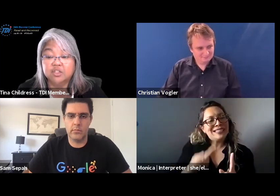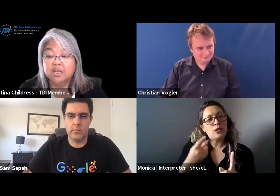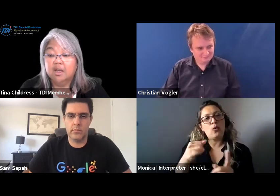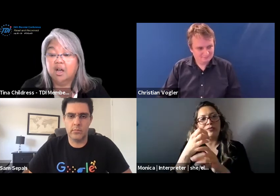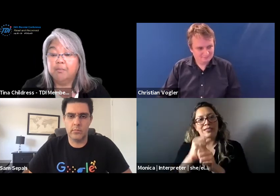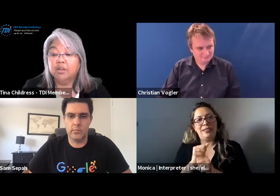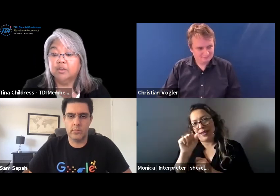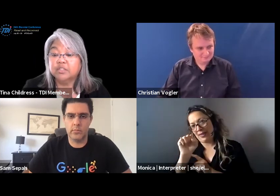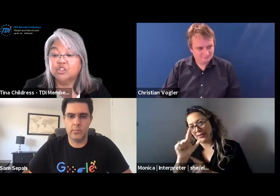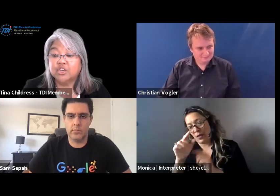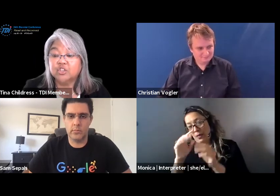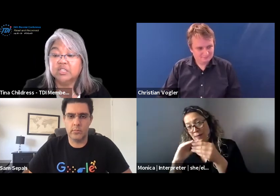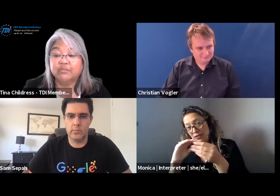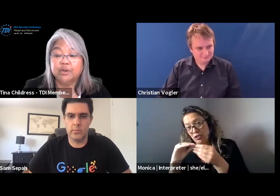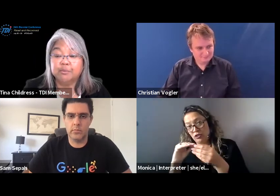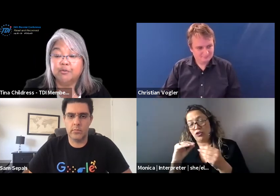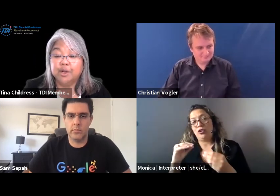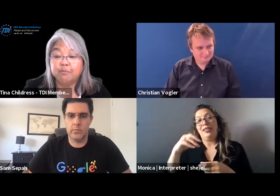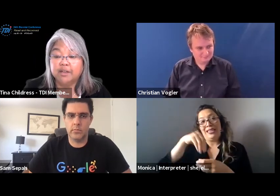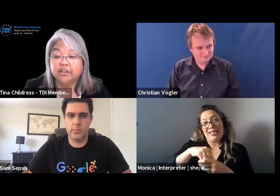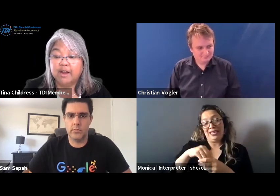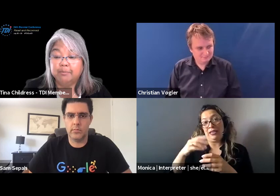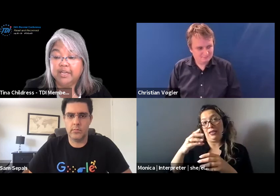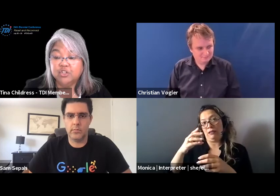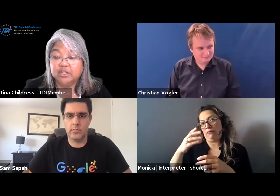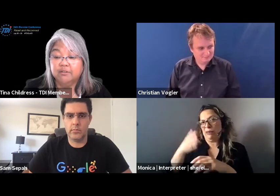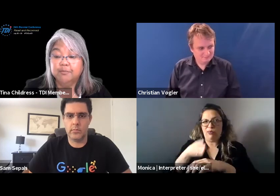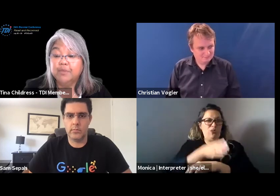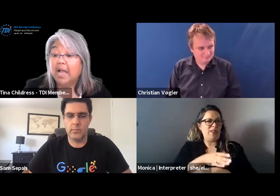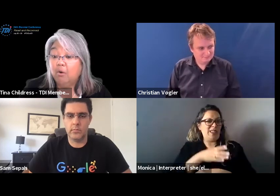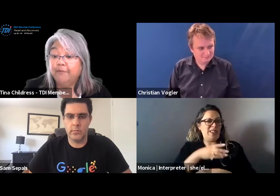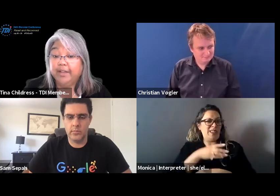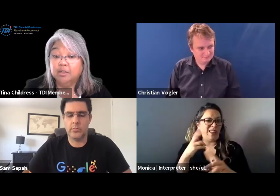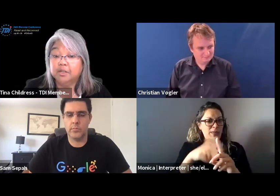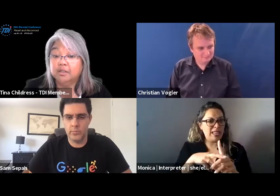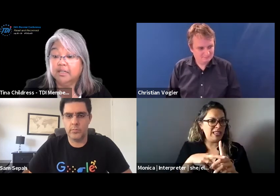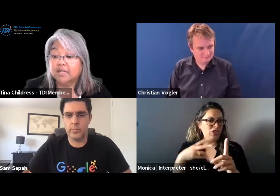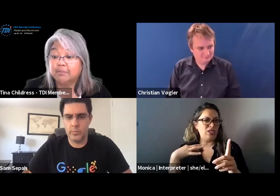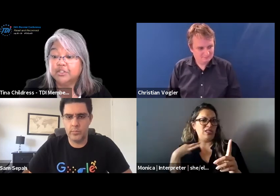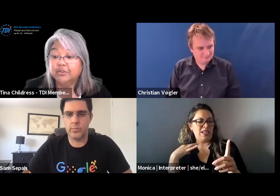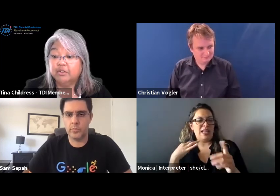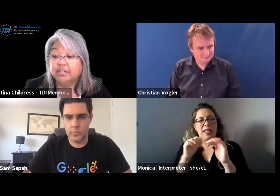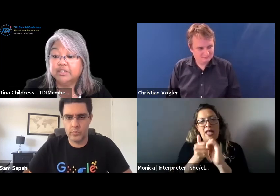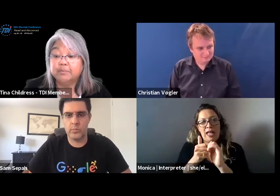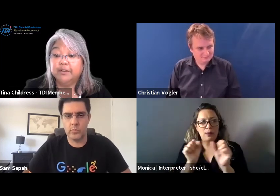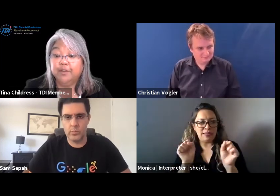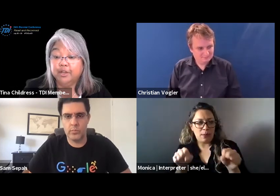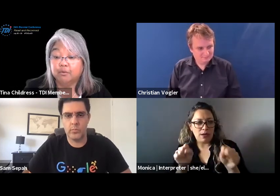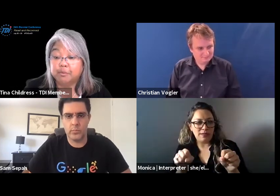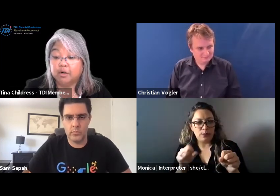message among those suggestions for improving a product or application? How available is the opportunity to submit a video